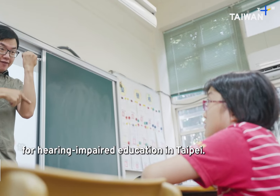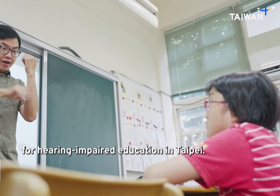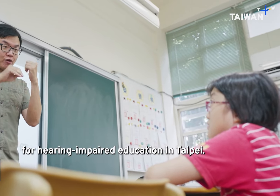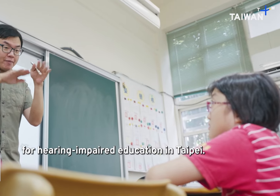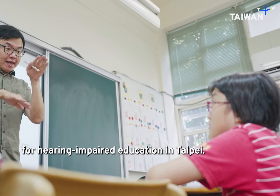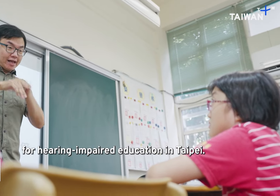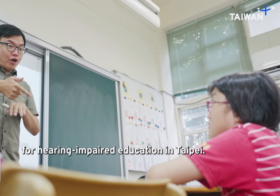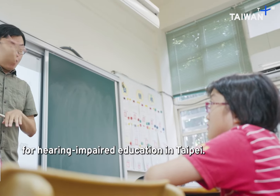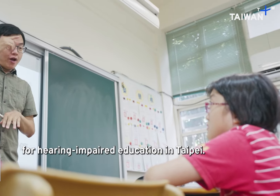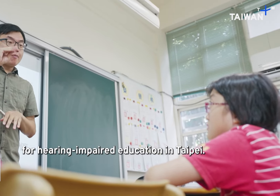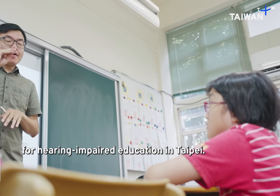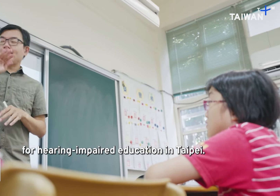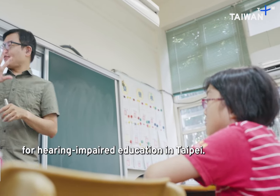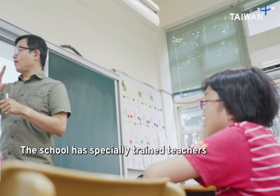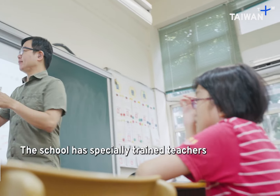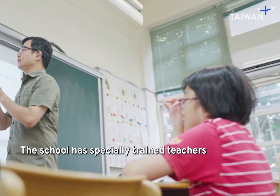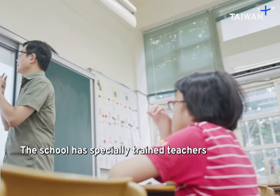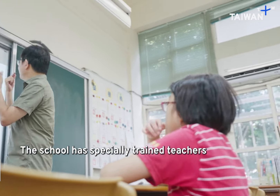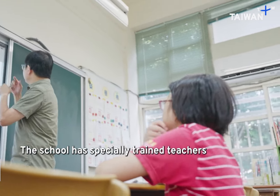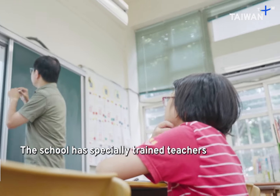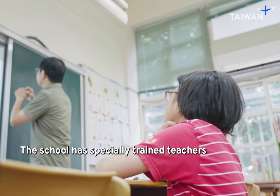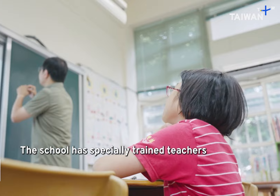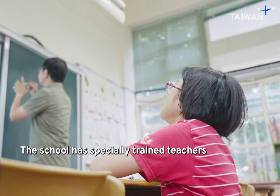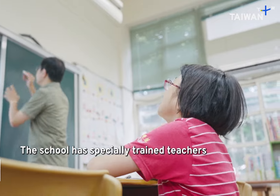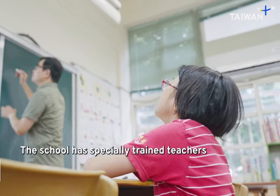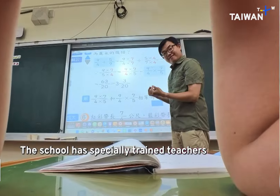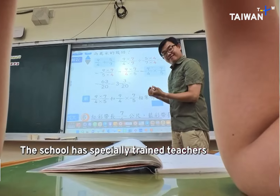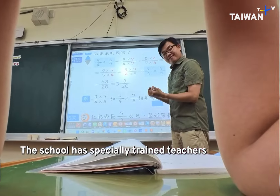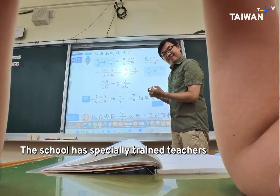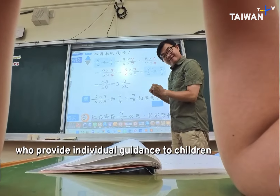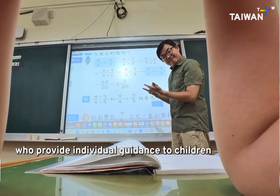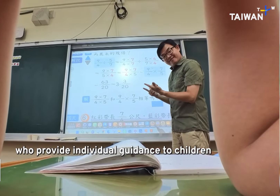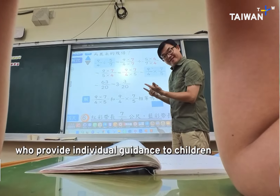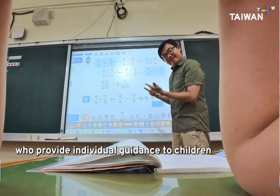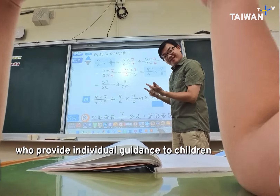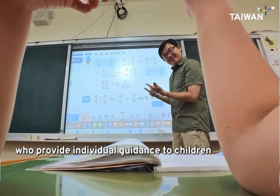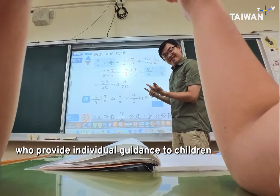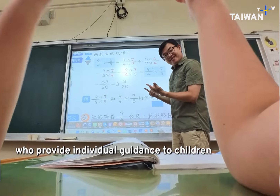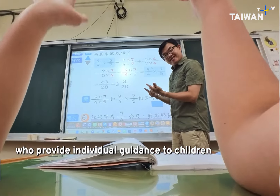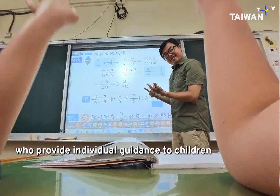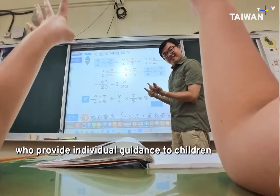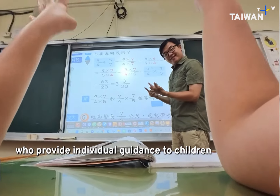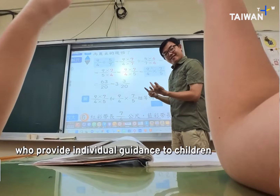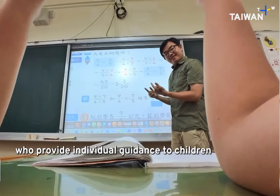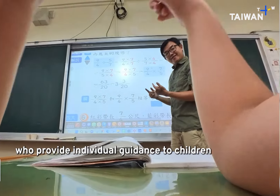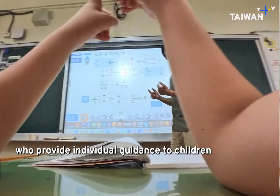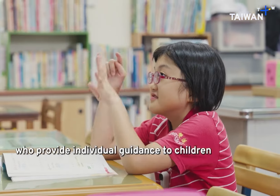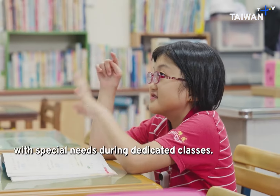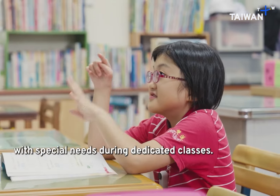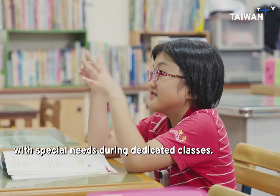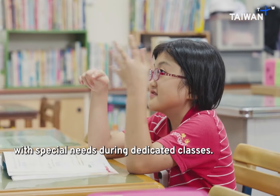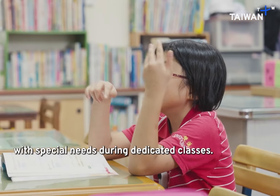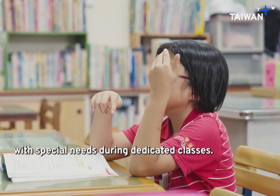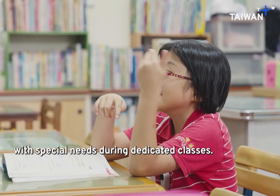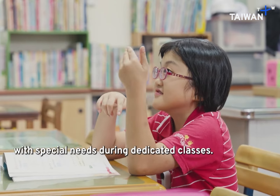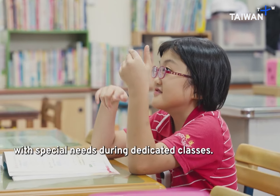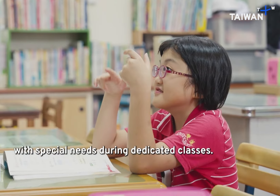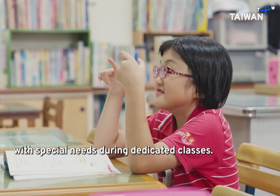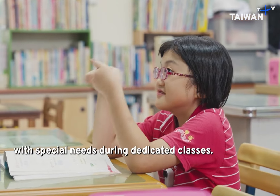Taipei. The school has specially trained teachers who provide individual guidance to children with special needs during